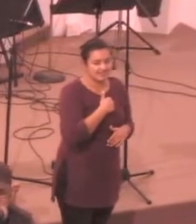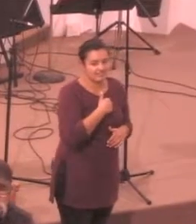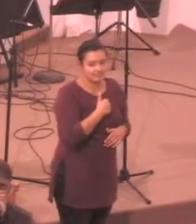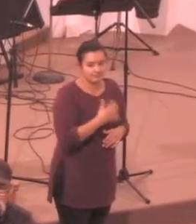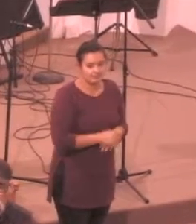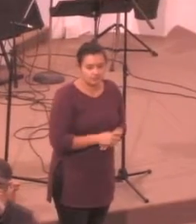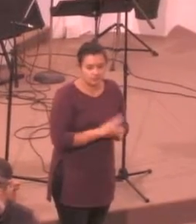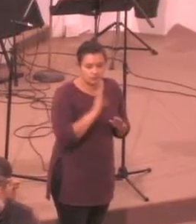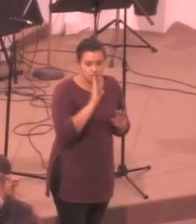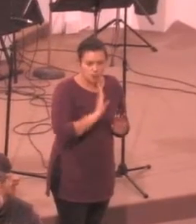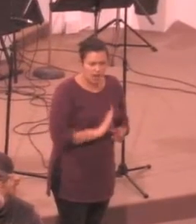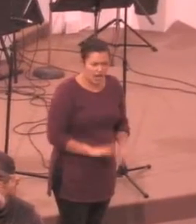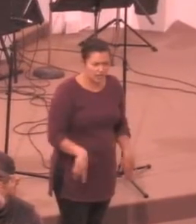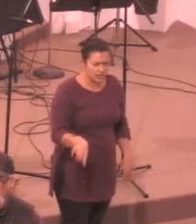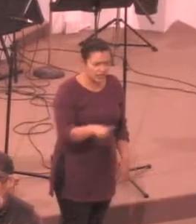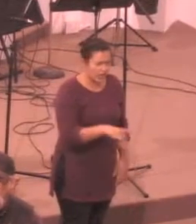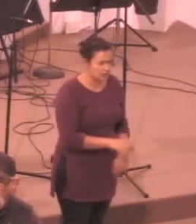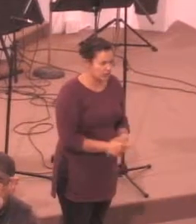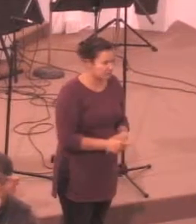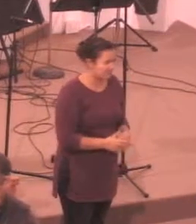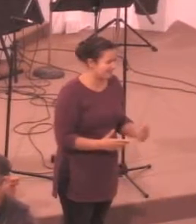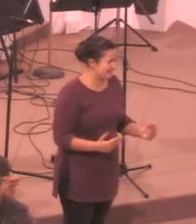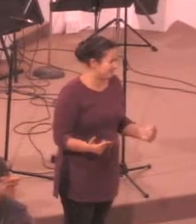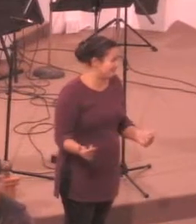Well, it's quiet in here.